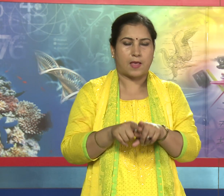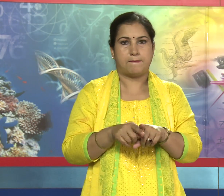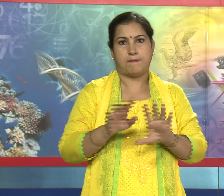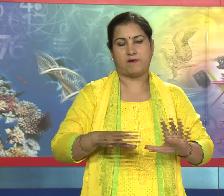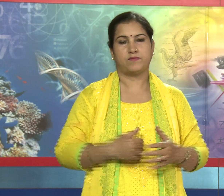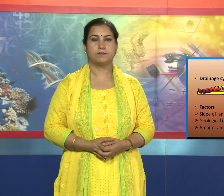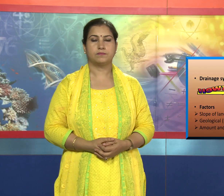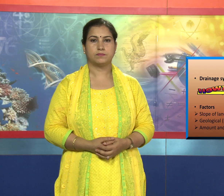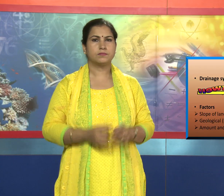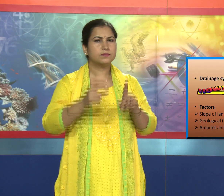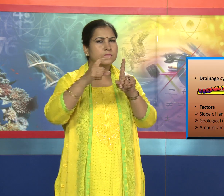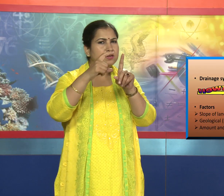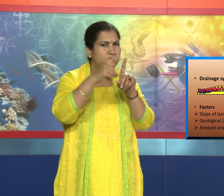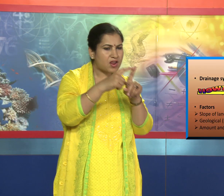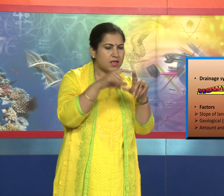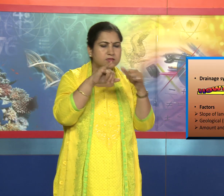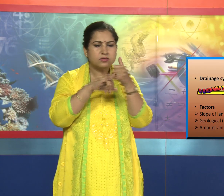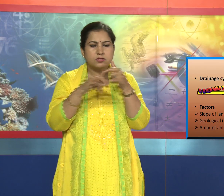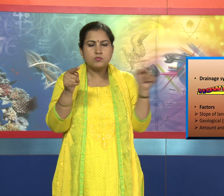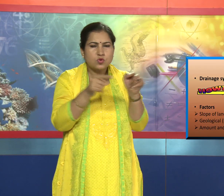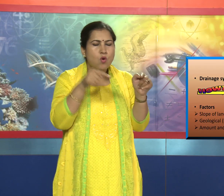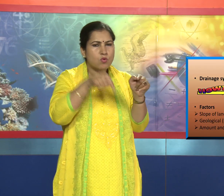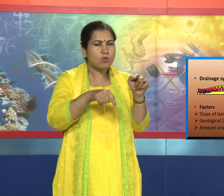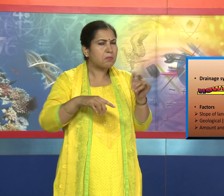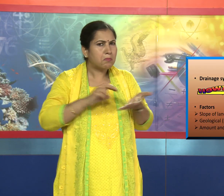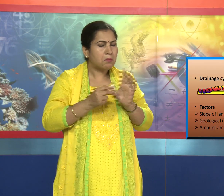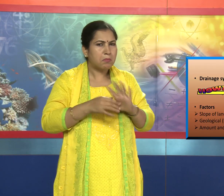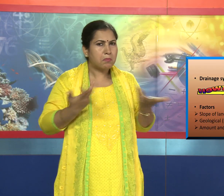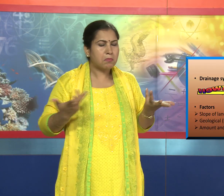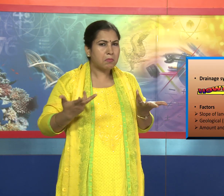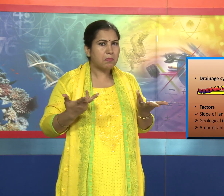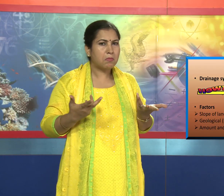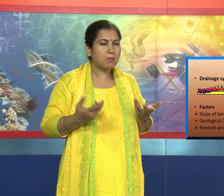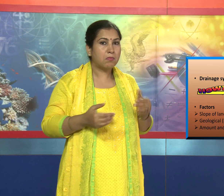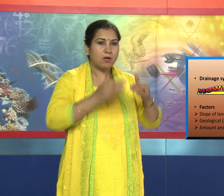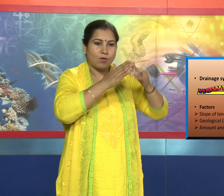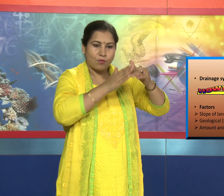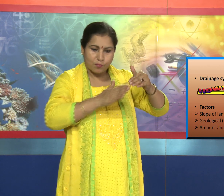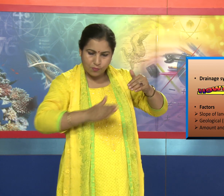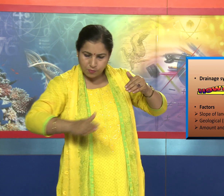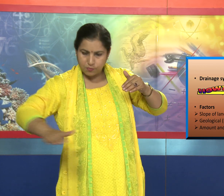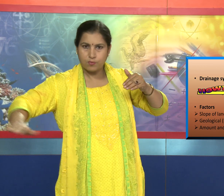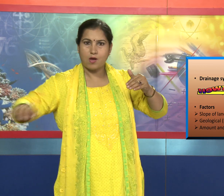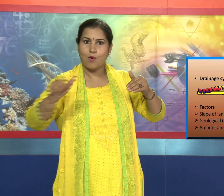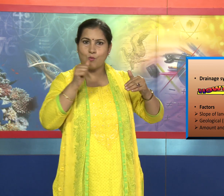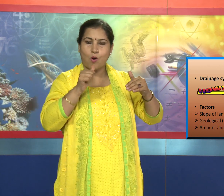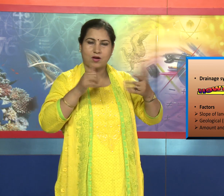A drainage system refers to the system of flow of surface water mainly